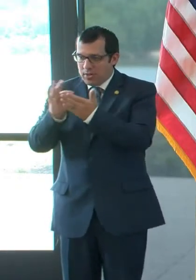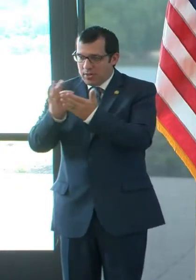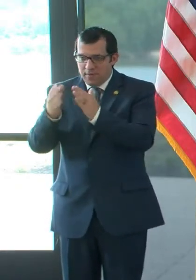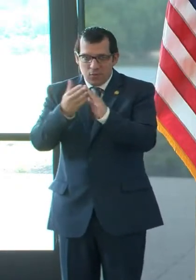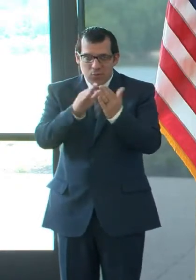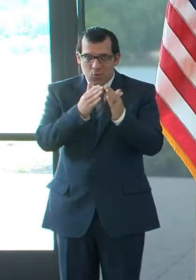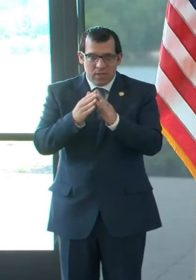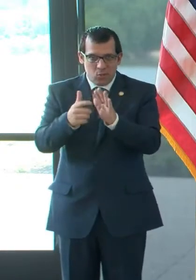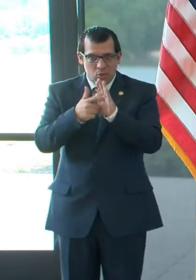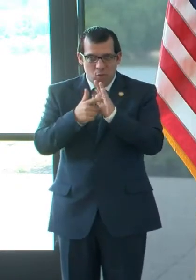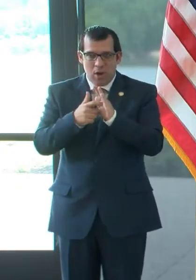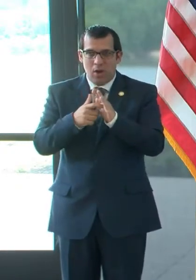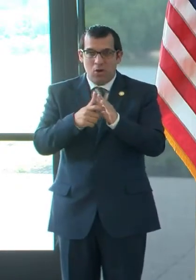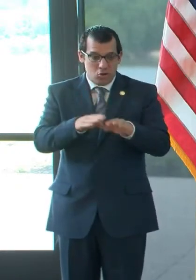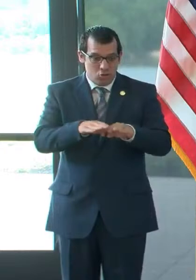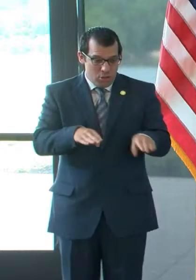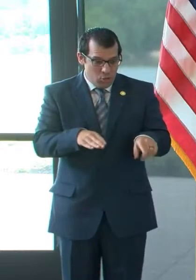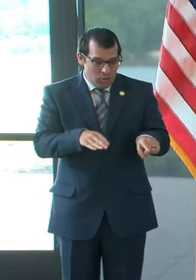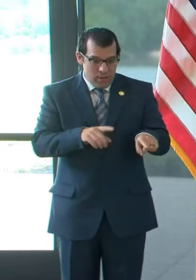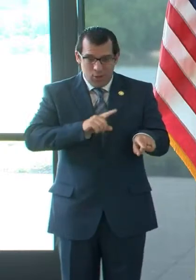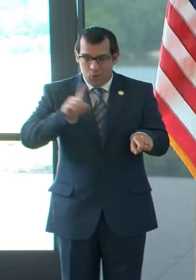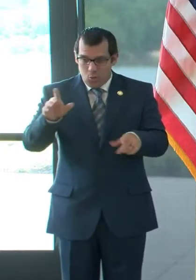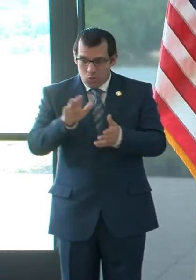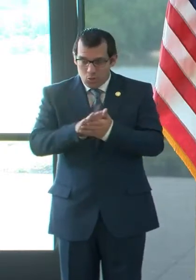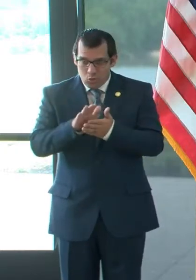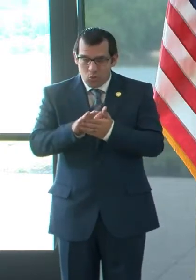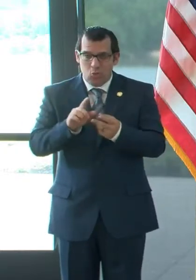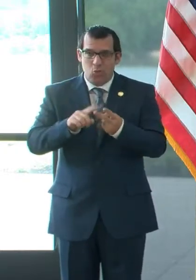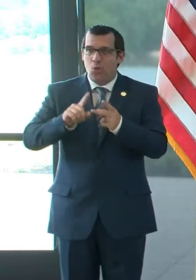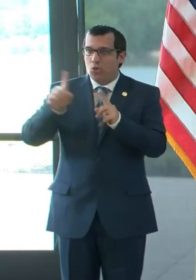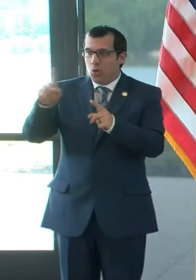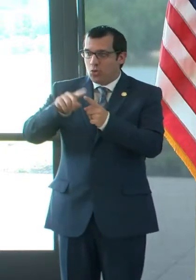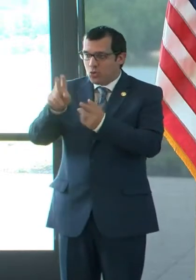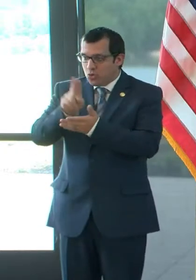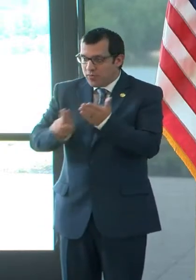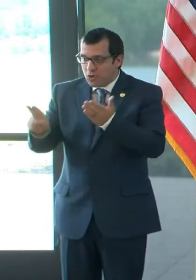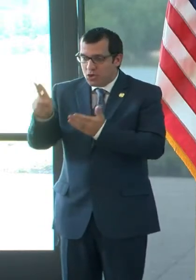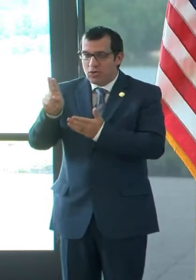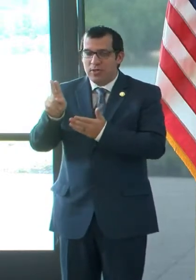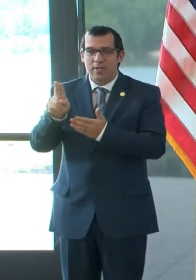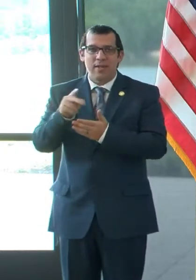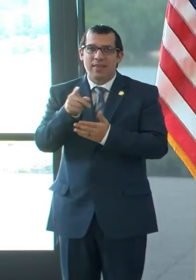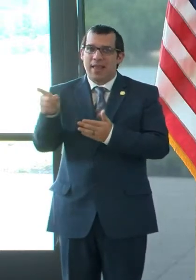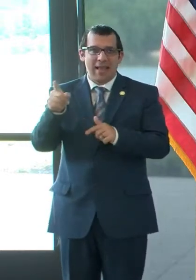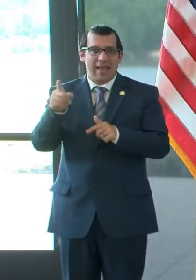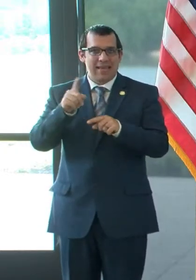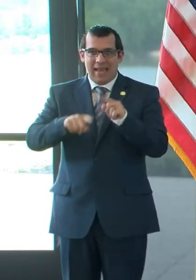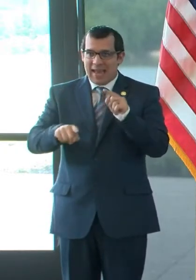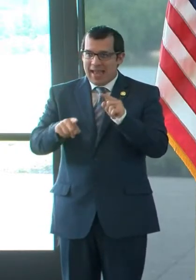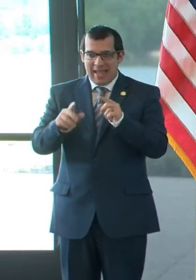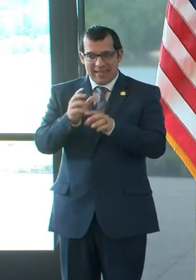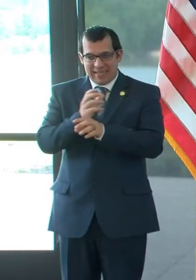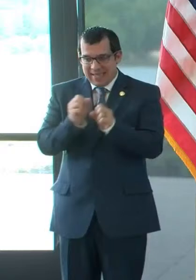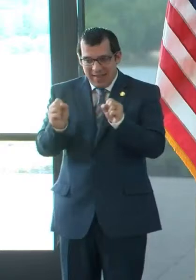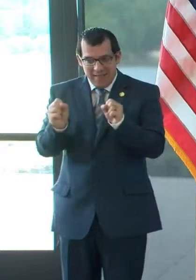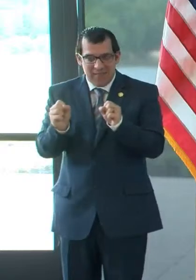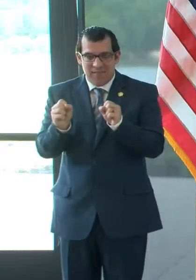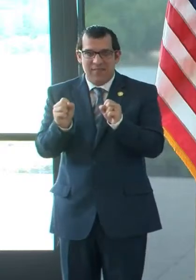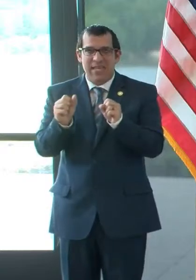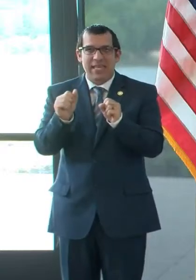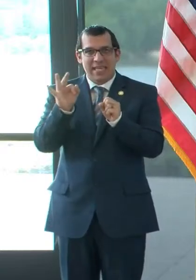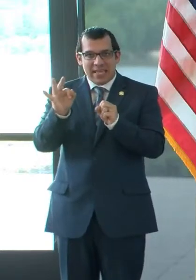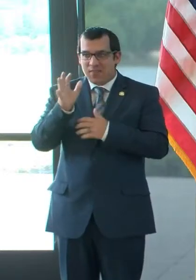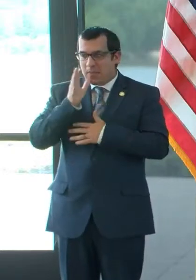community. Children, when they go to school or go to the university, will not be able to remain safe if